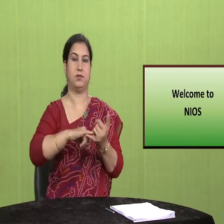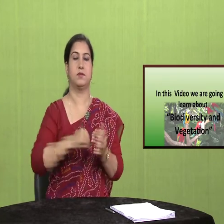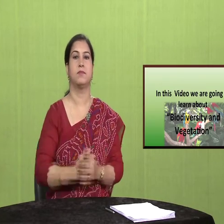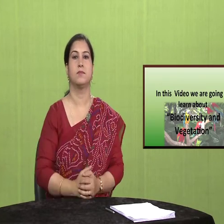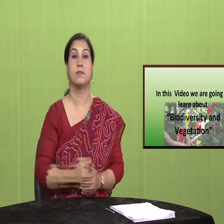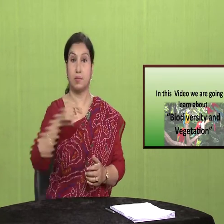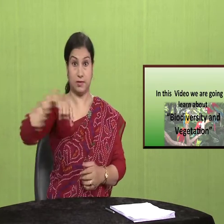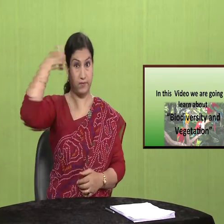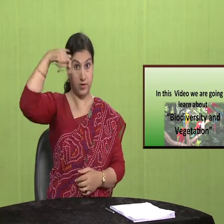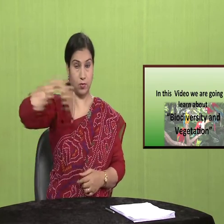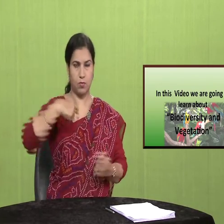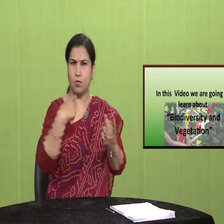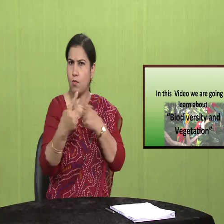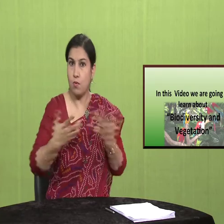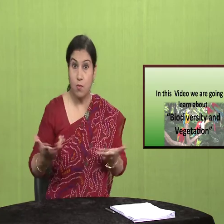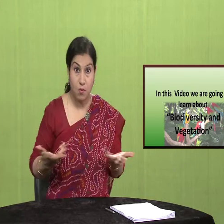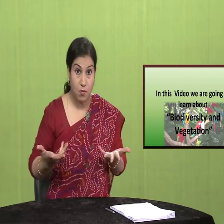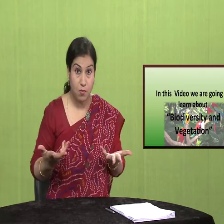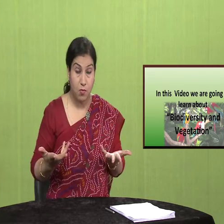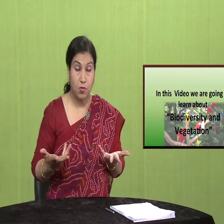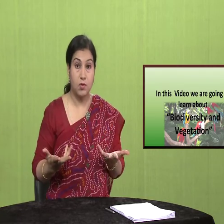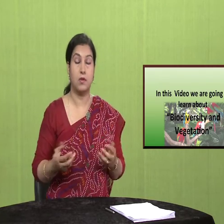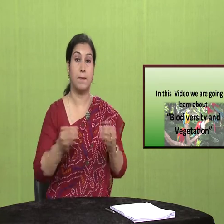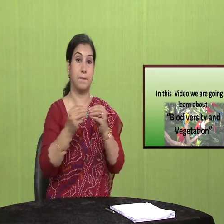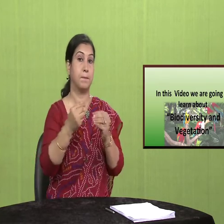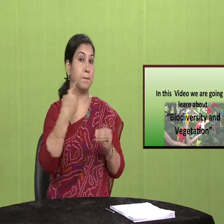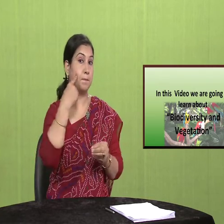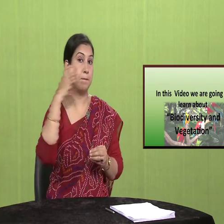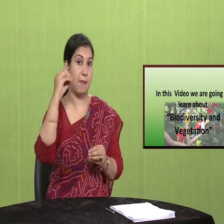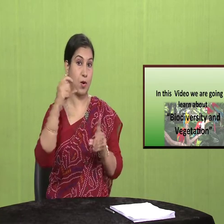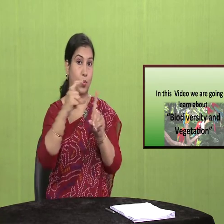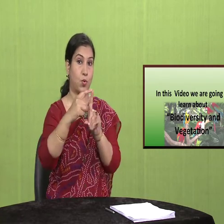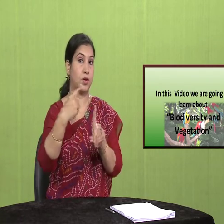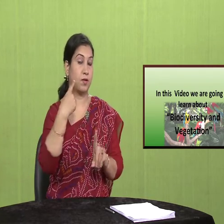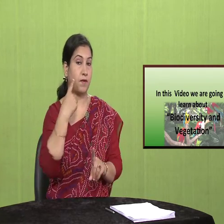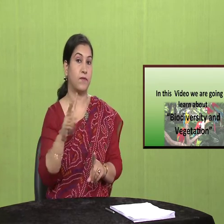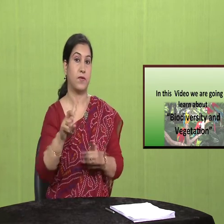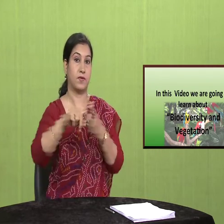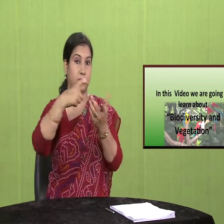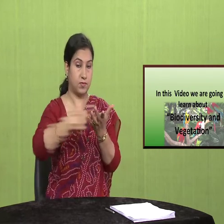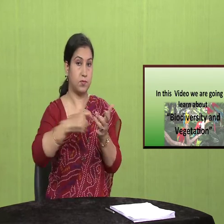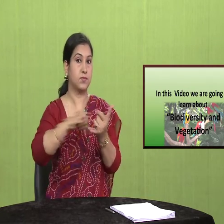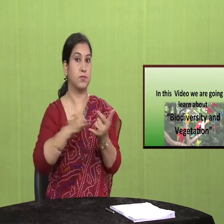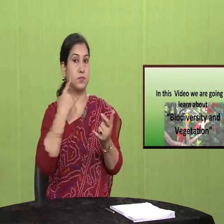In this video, we are going to learn about biodiversity and